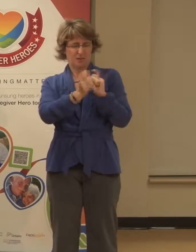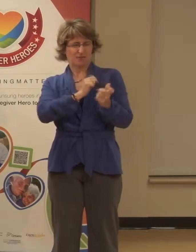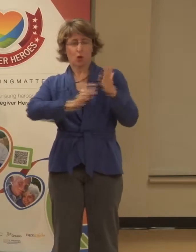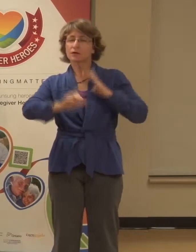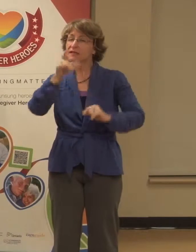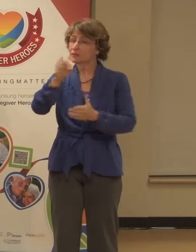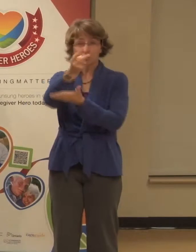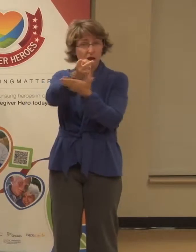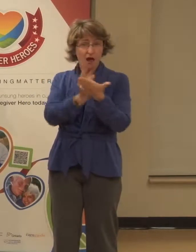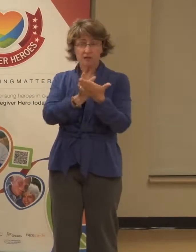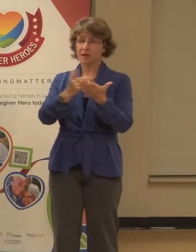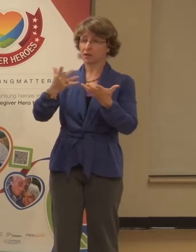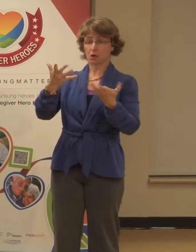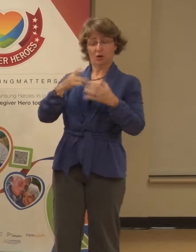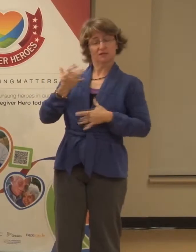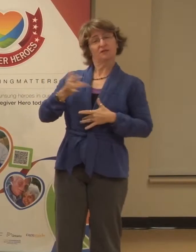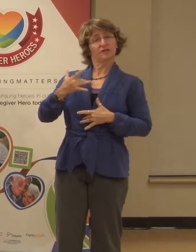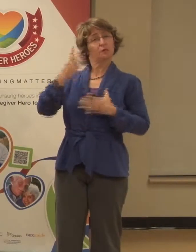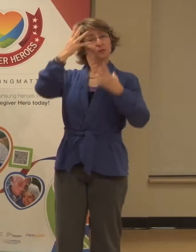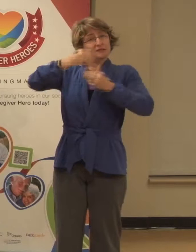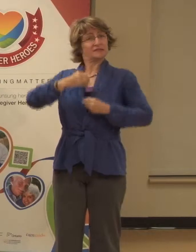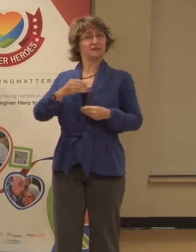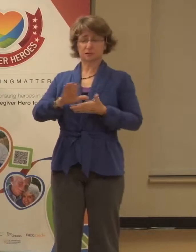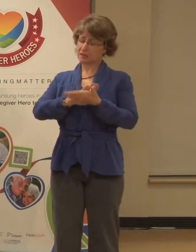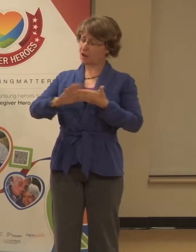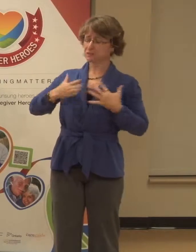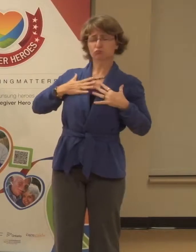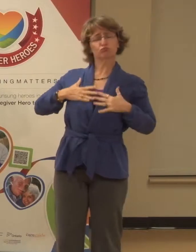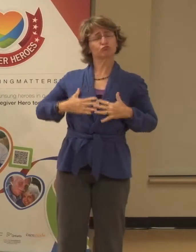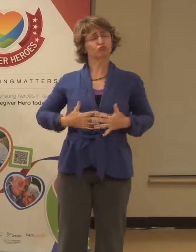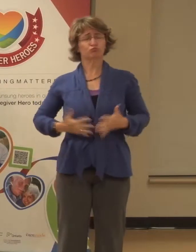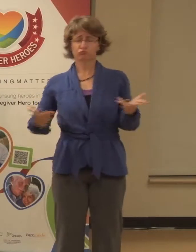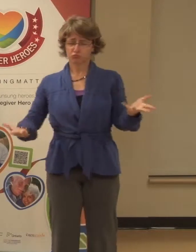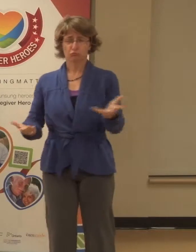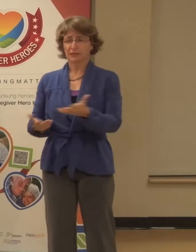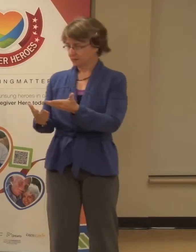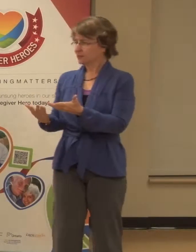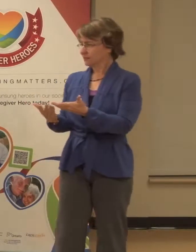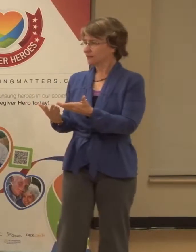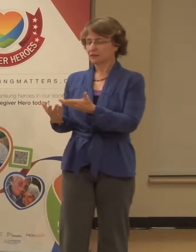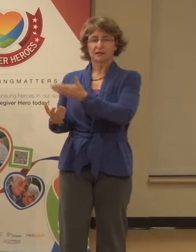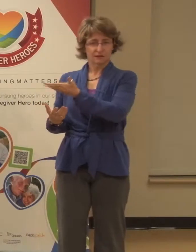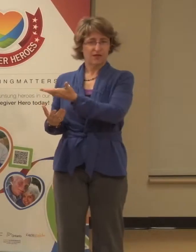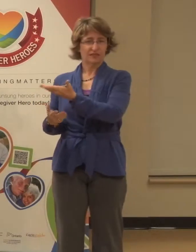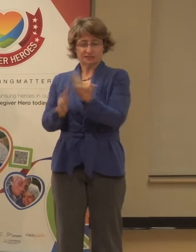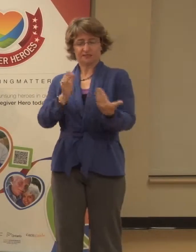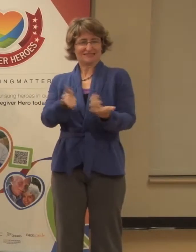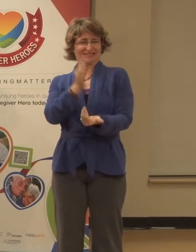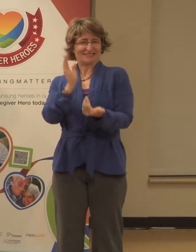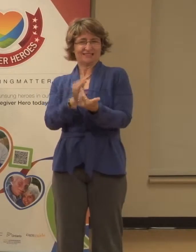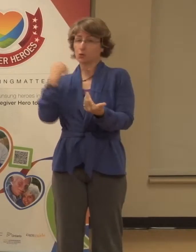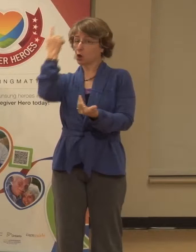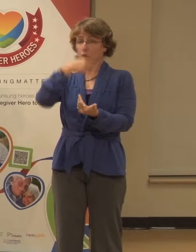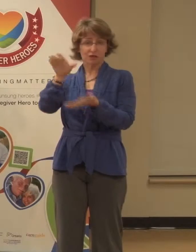in bed and you wanted to feel that this is something that you wanted to wear, it would look